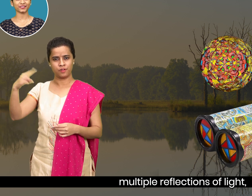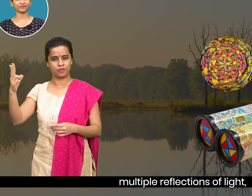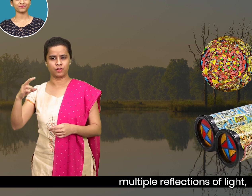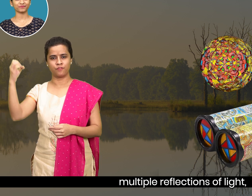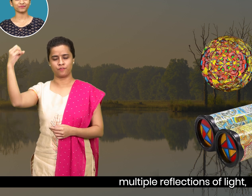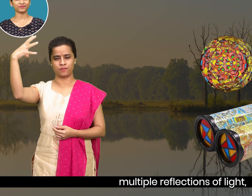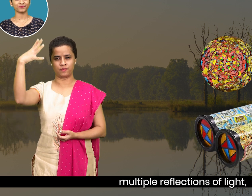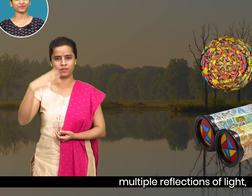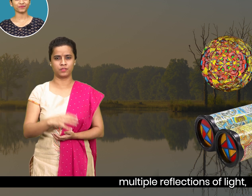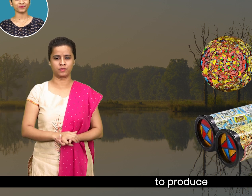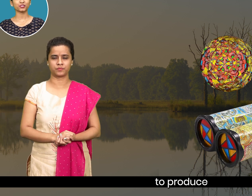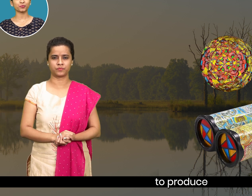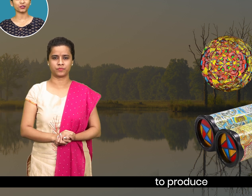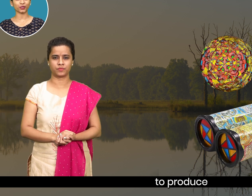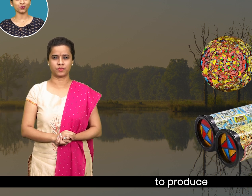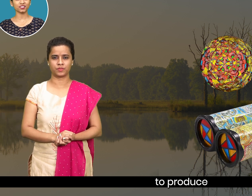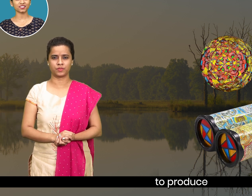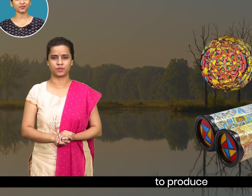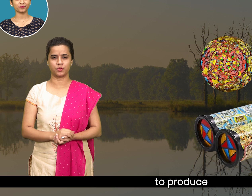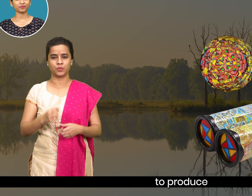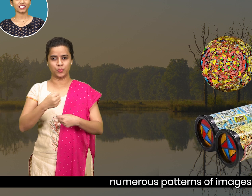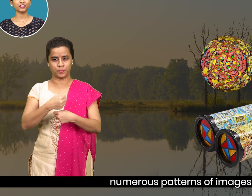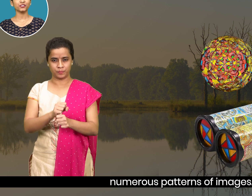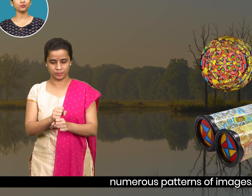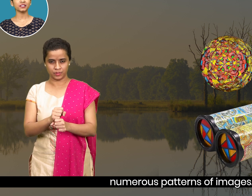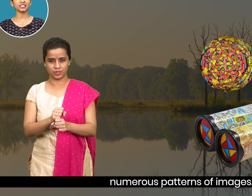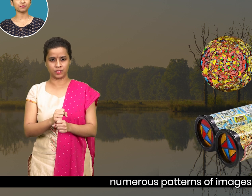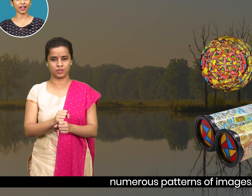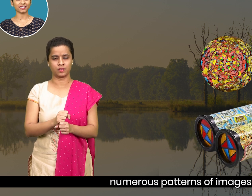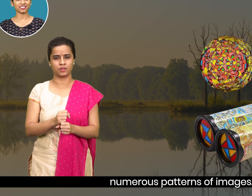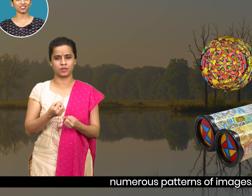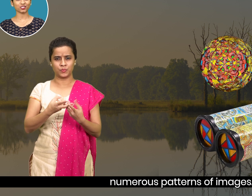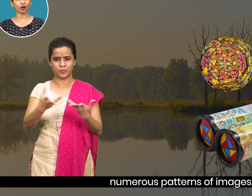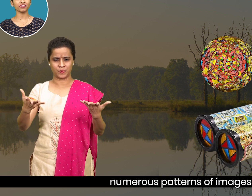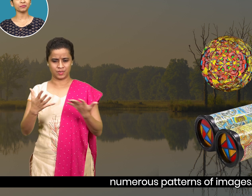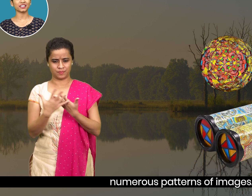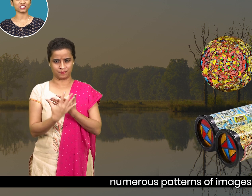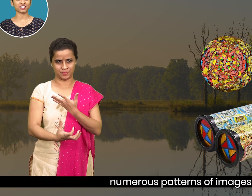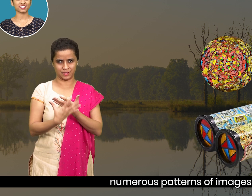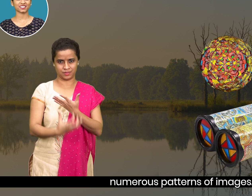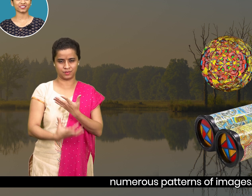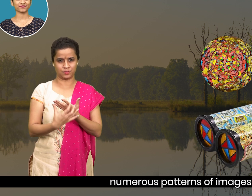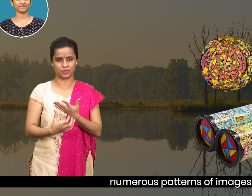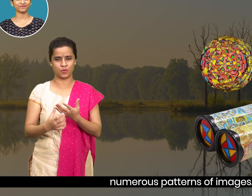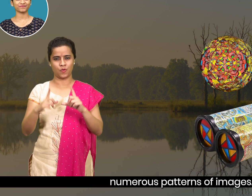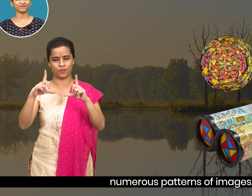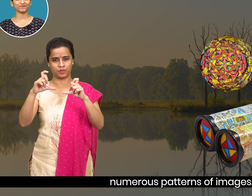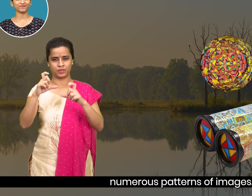light to produce numerous patterns of images.